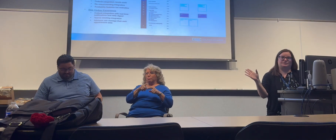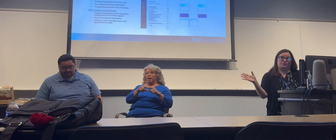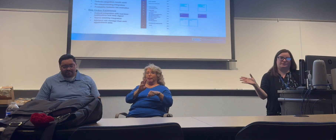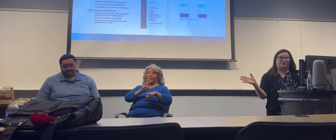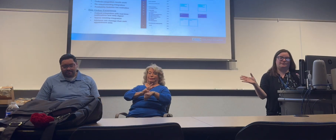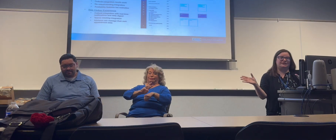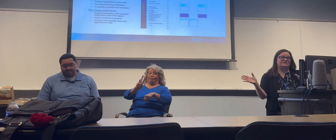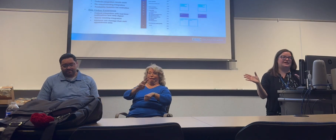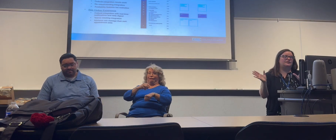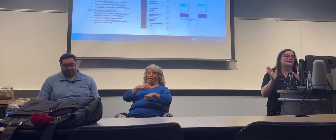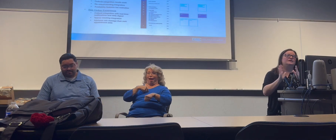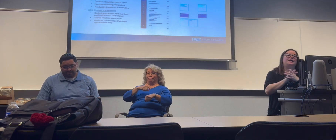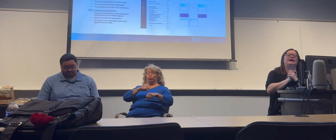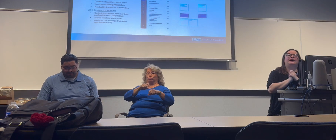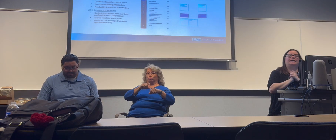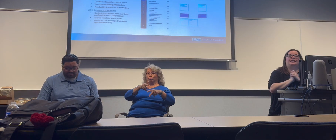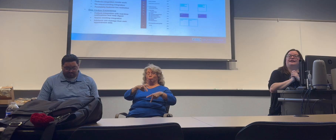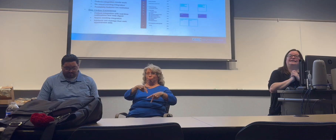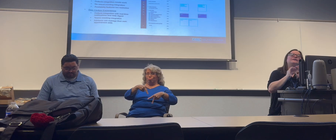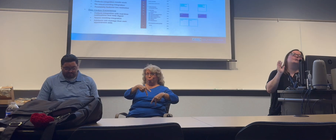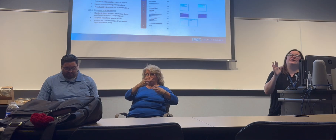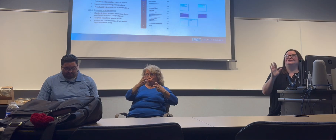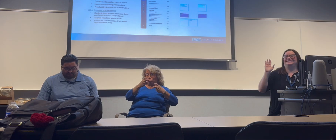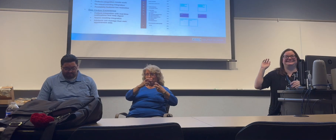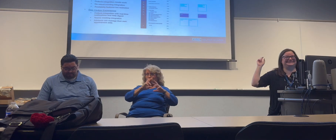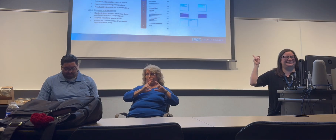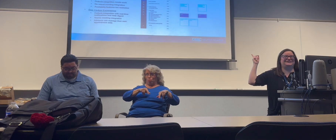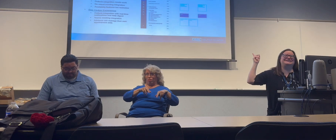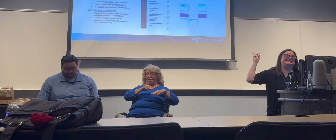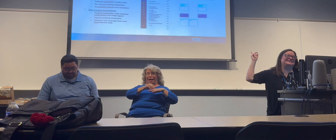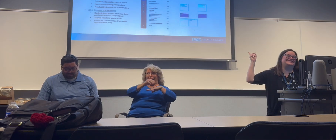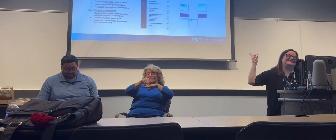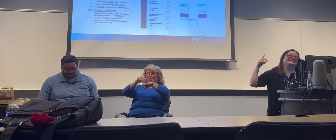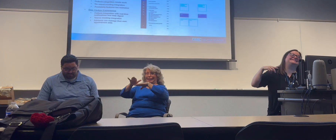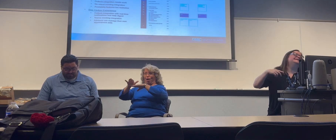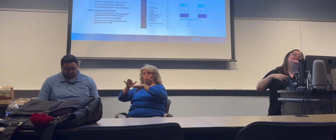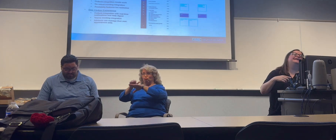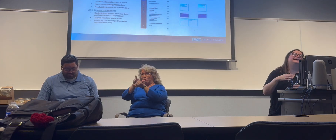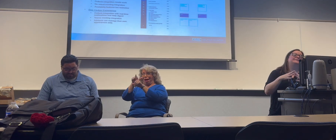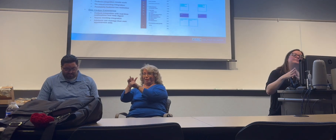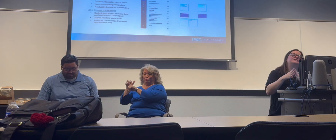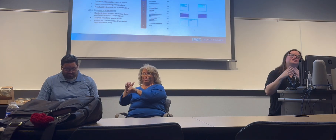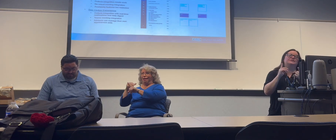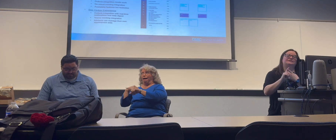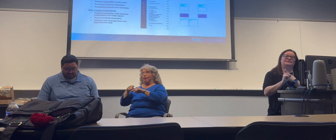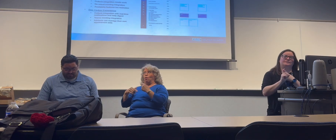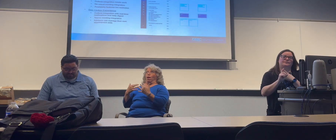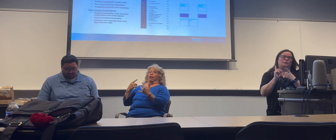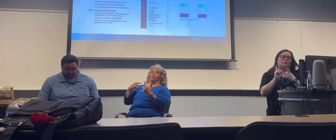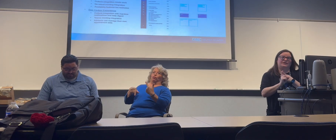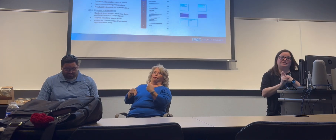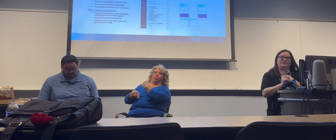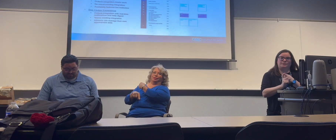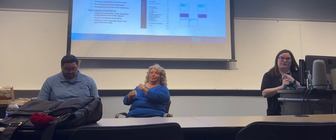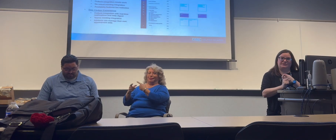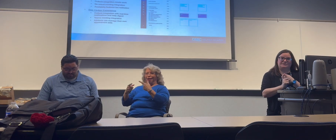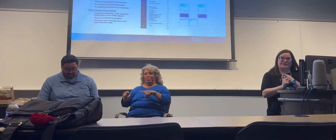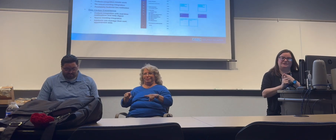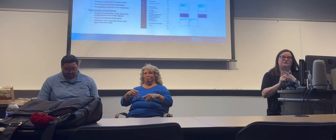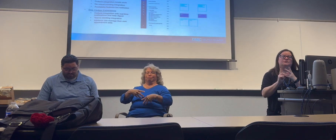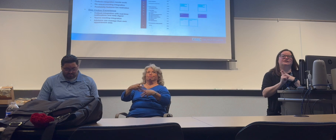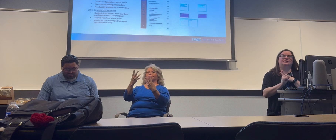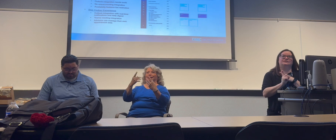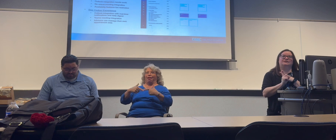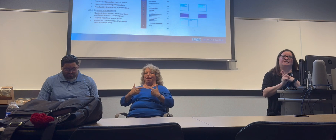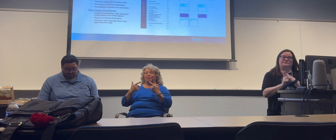all of those appointment reminders out. I can't wait for us to go to this. Because you'll get them when an appointment is